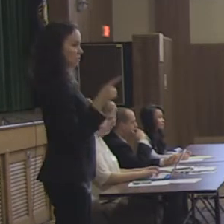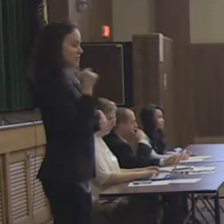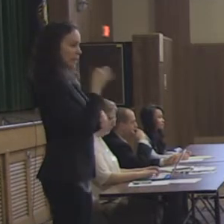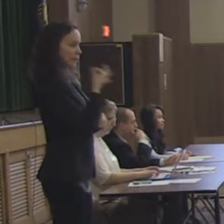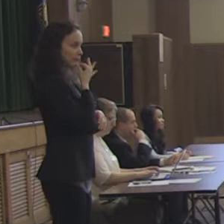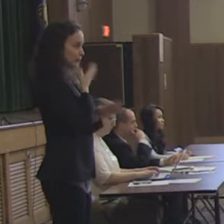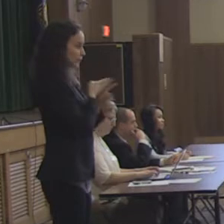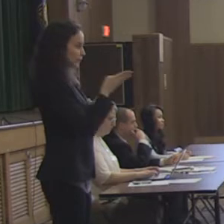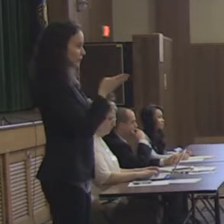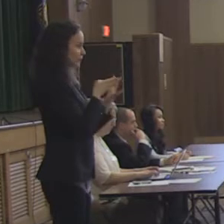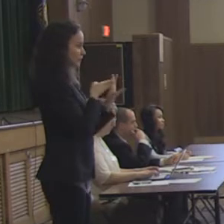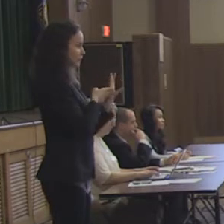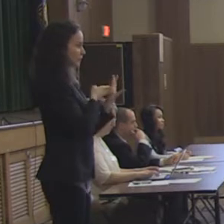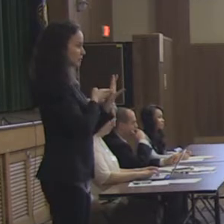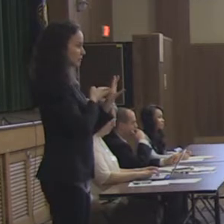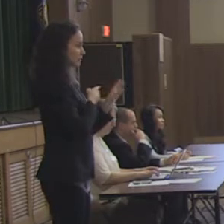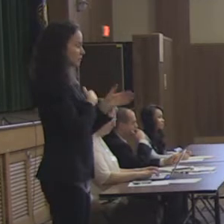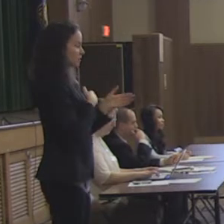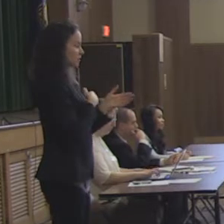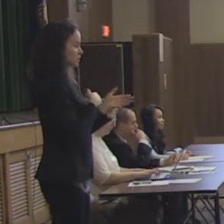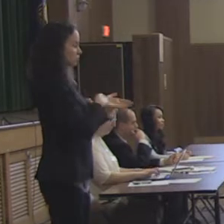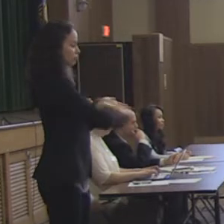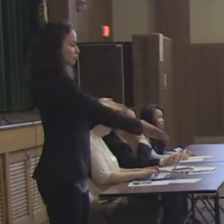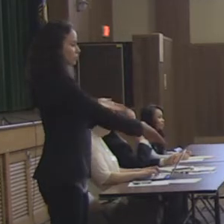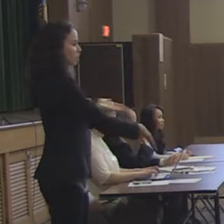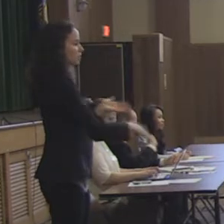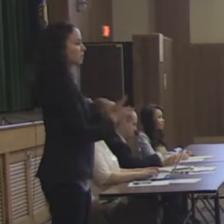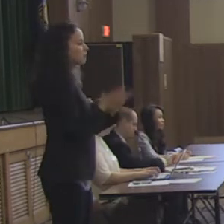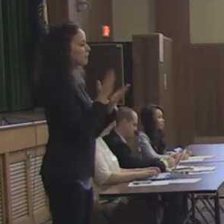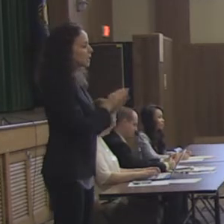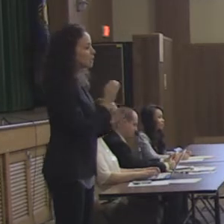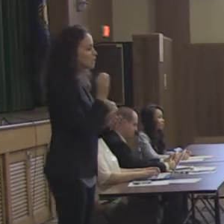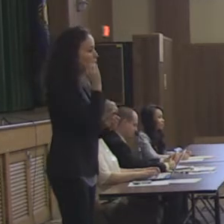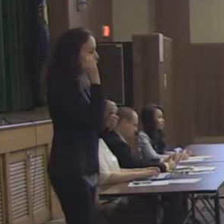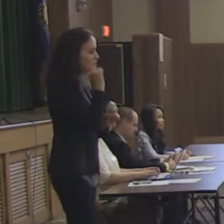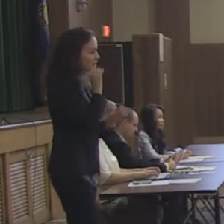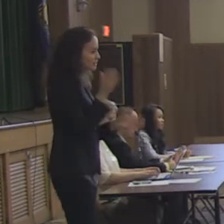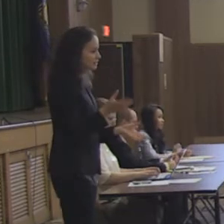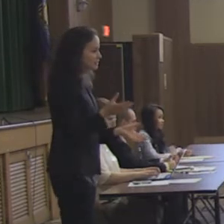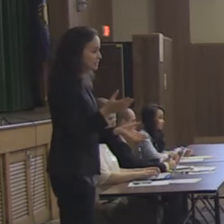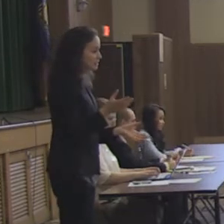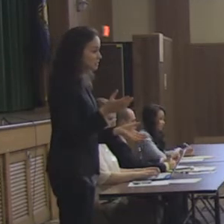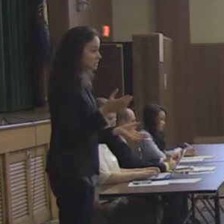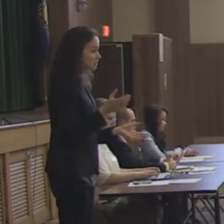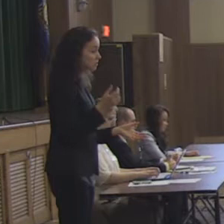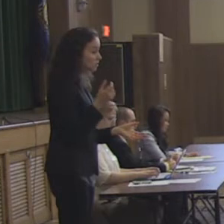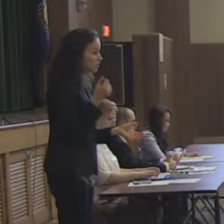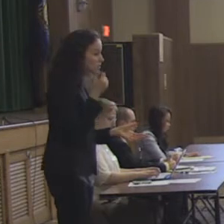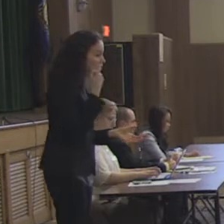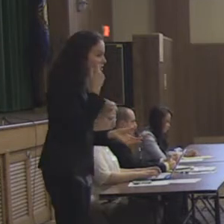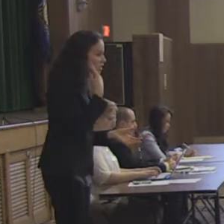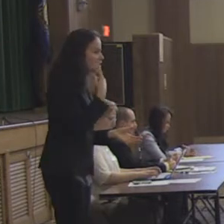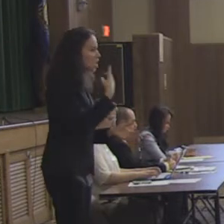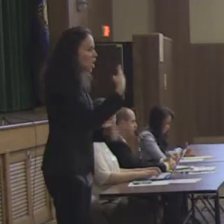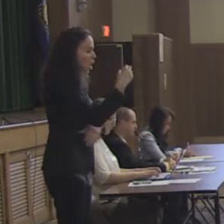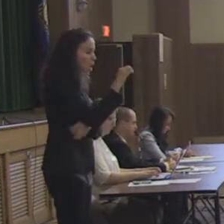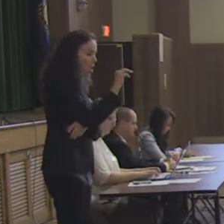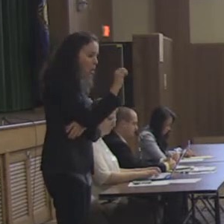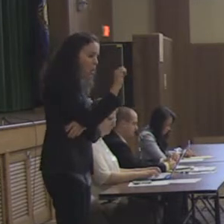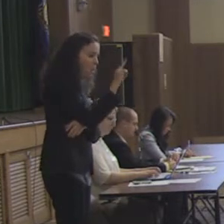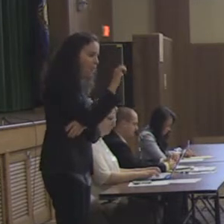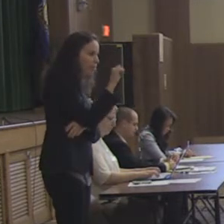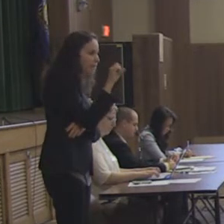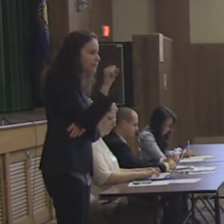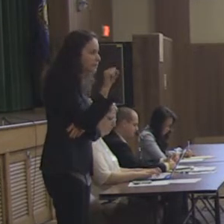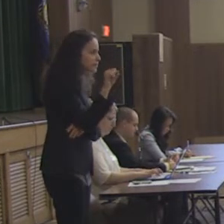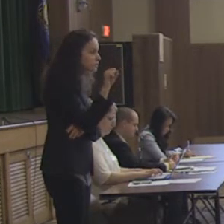they just discharged in the street homeless. Now, if you know anything about homelessness, if people are discharged to the street, right, during the winter,